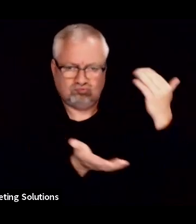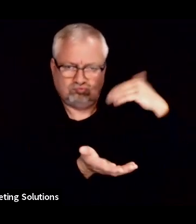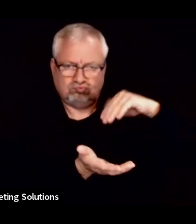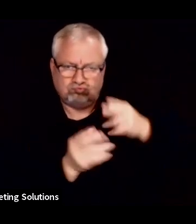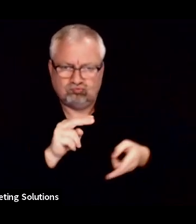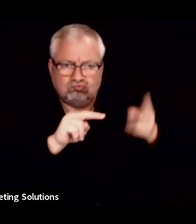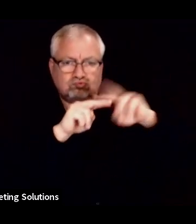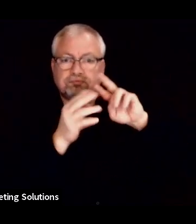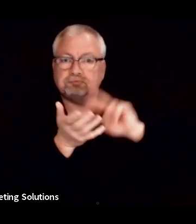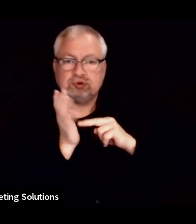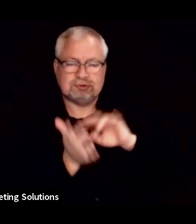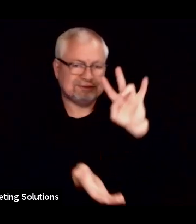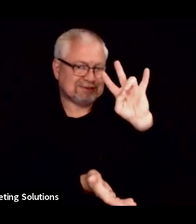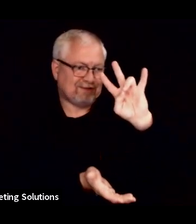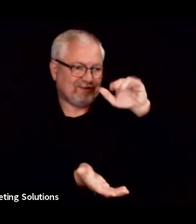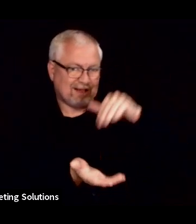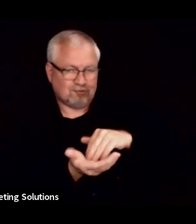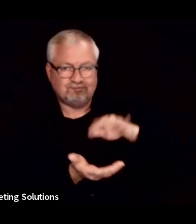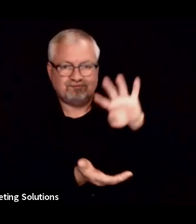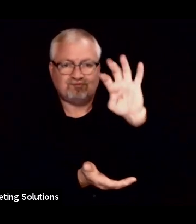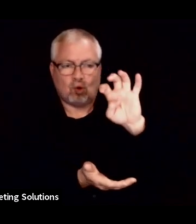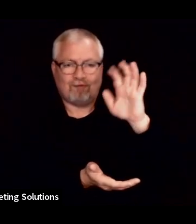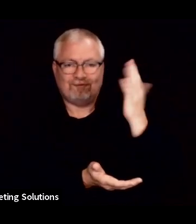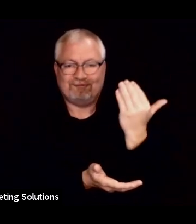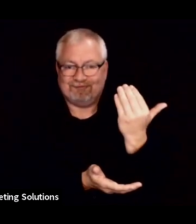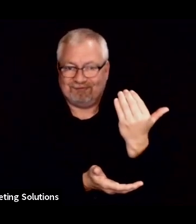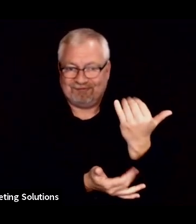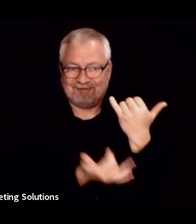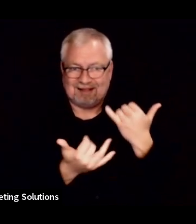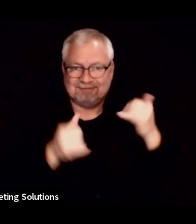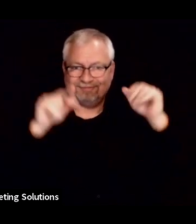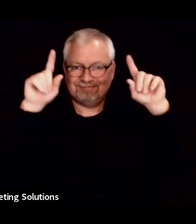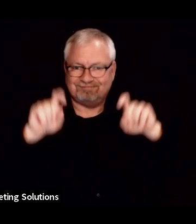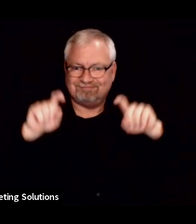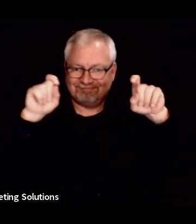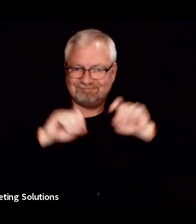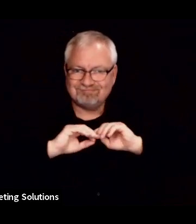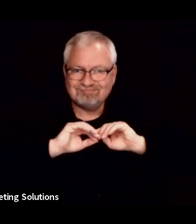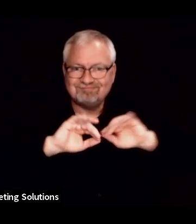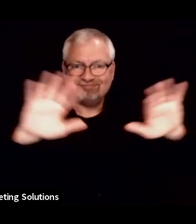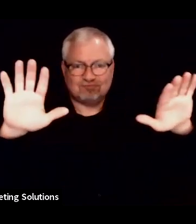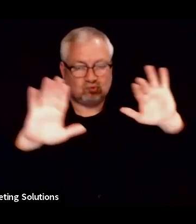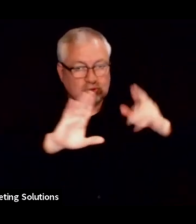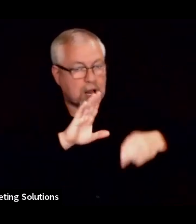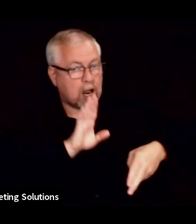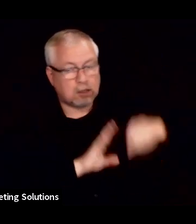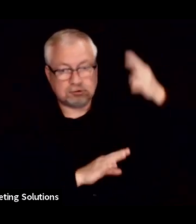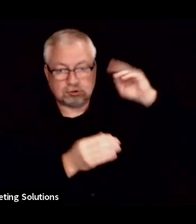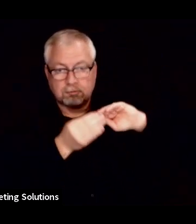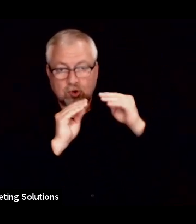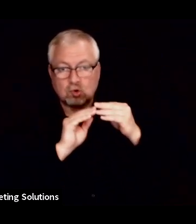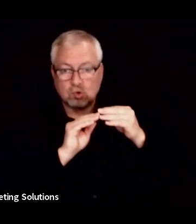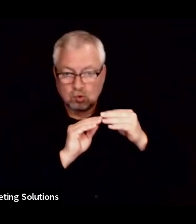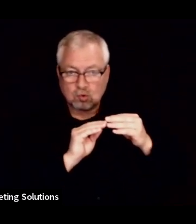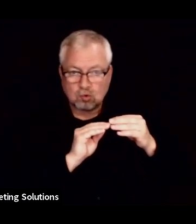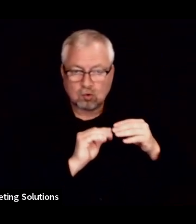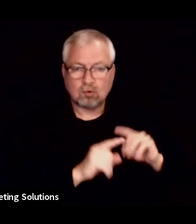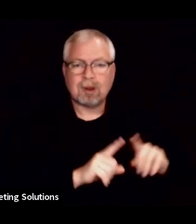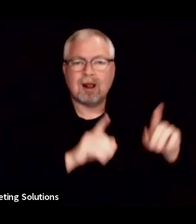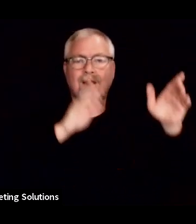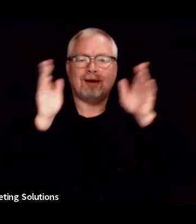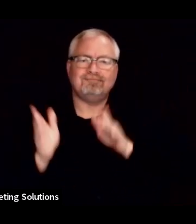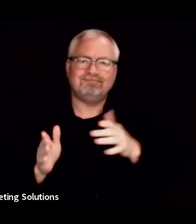7,415, which is one of our higher totals. And even better, I think we averaged just about